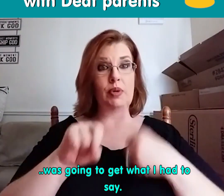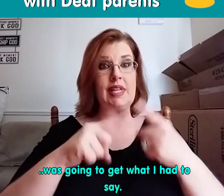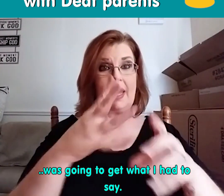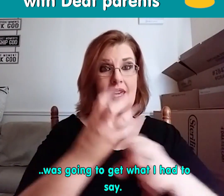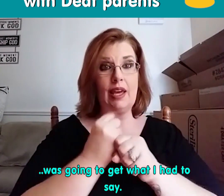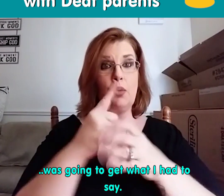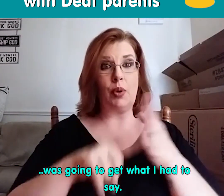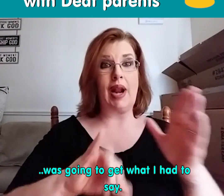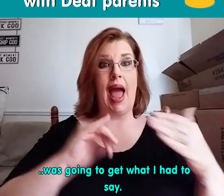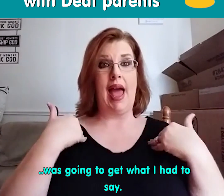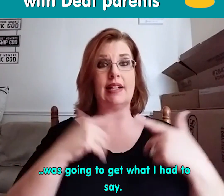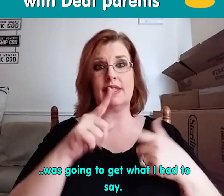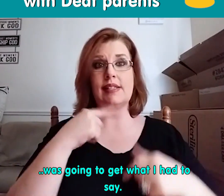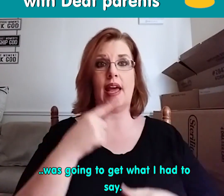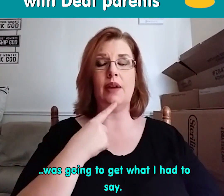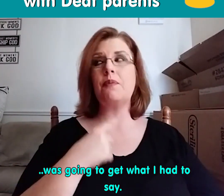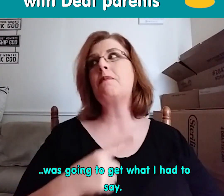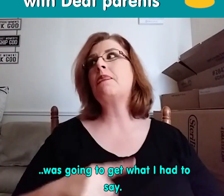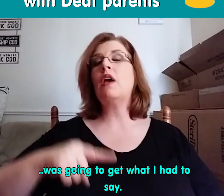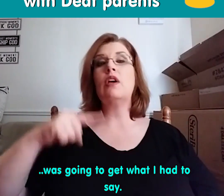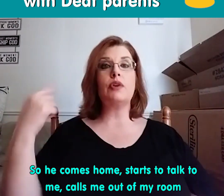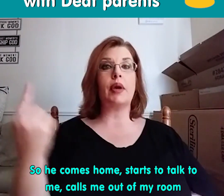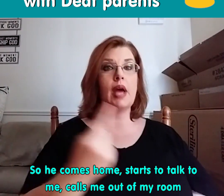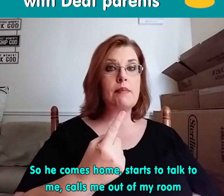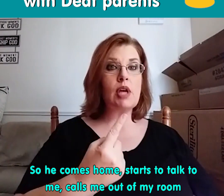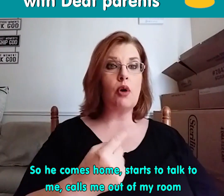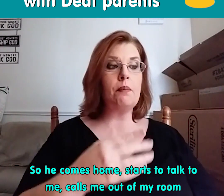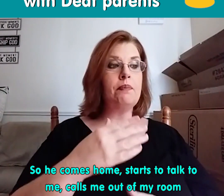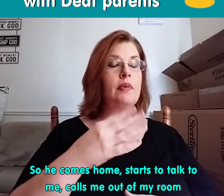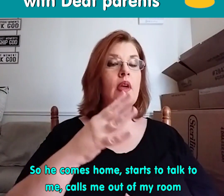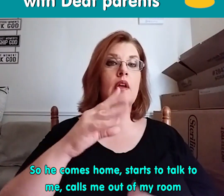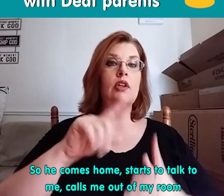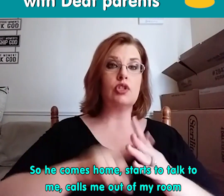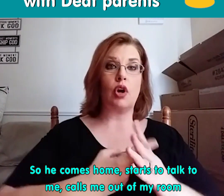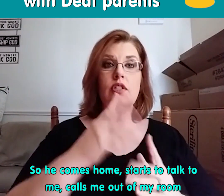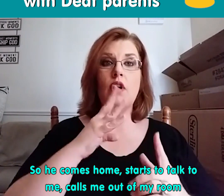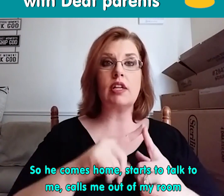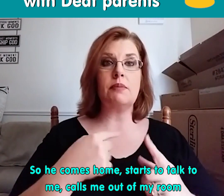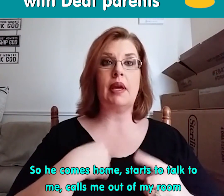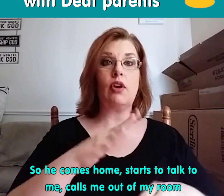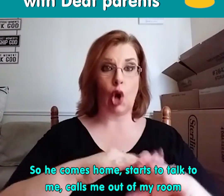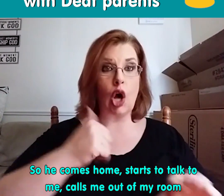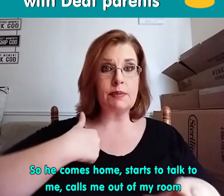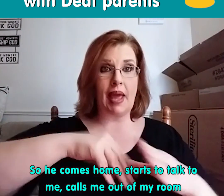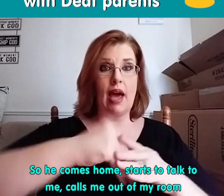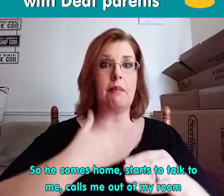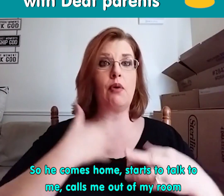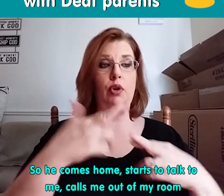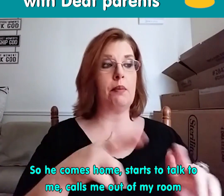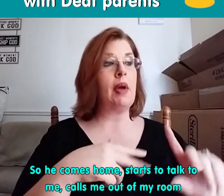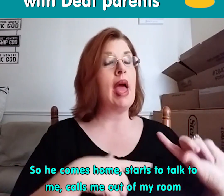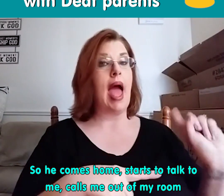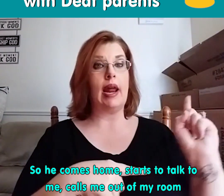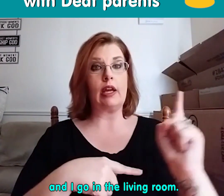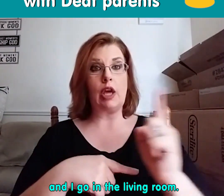was going to get what I had to say. So he comes home, starts to talk to me, calls me out of my room, and I go